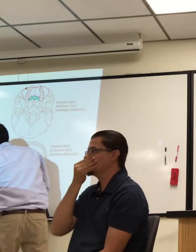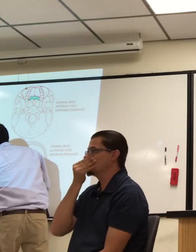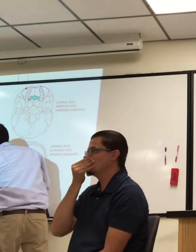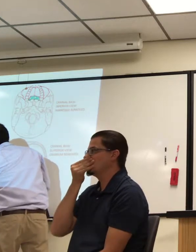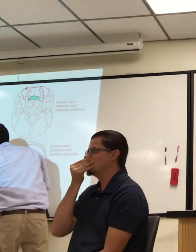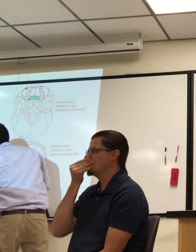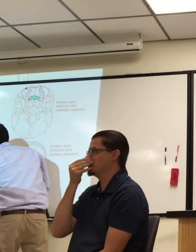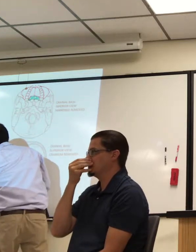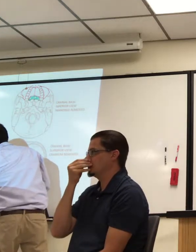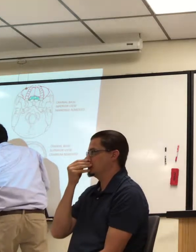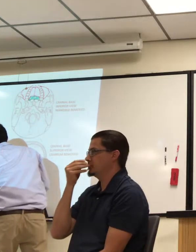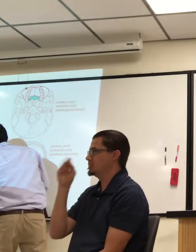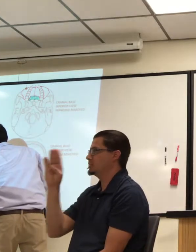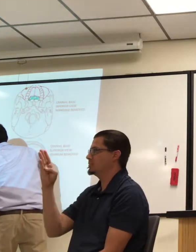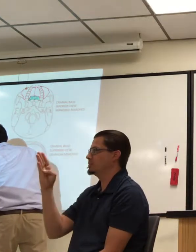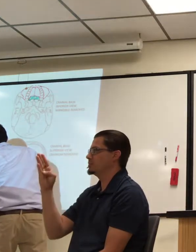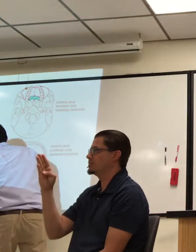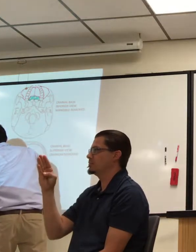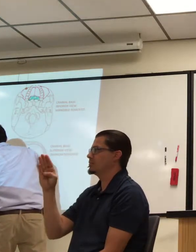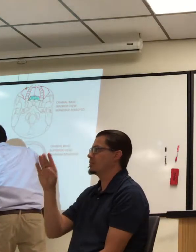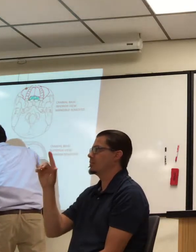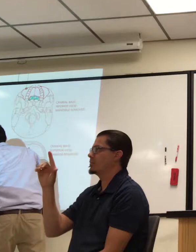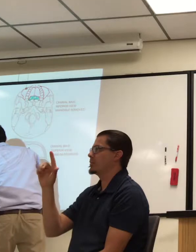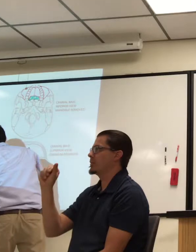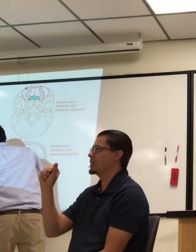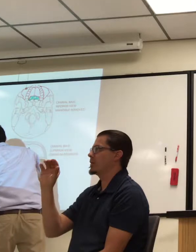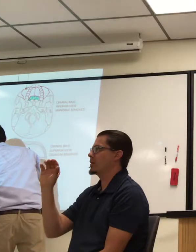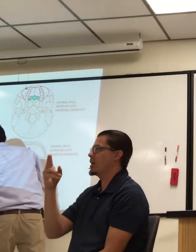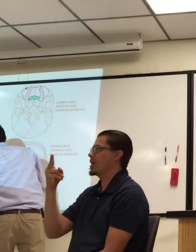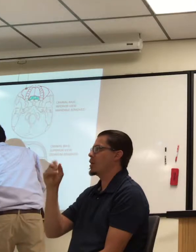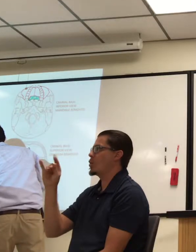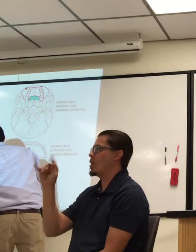what I'm coloring blue is your lacrimal bone.